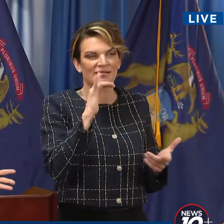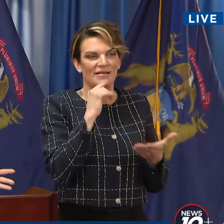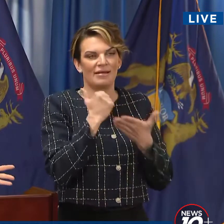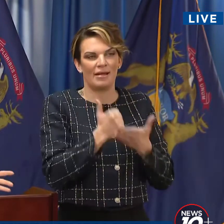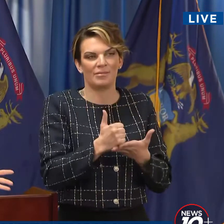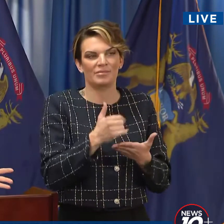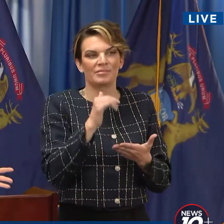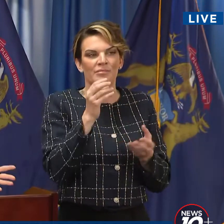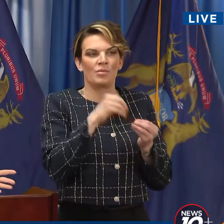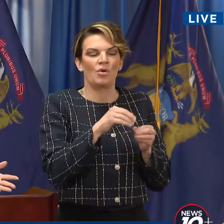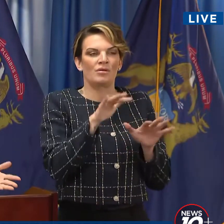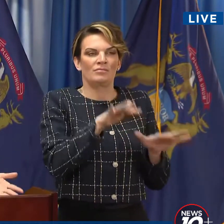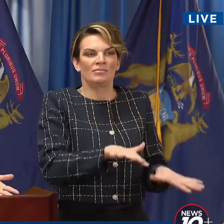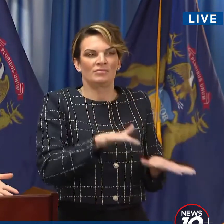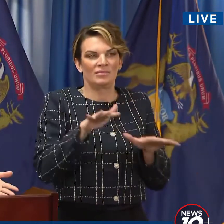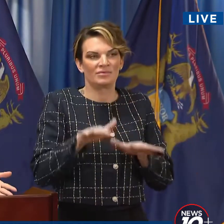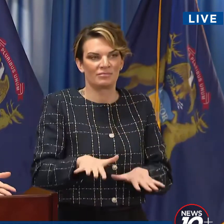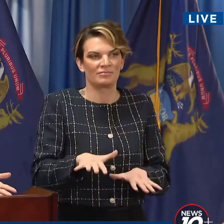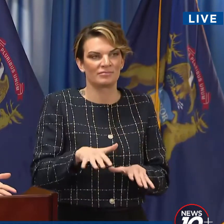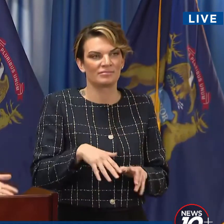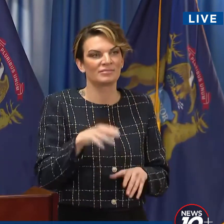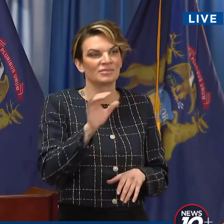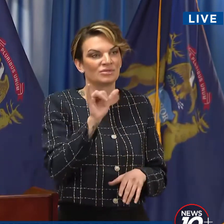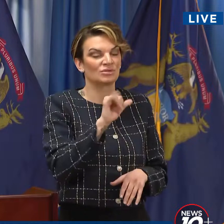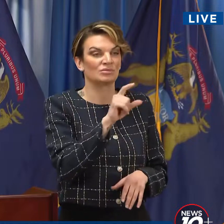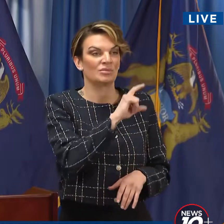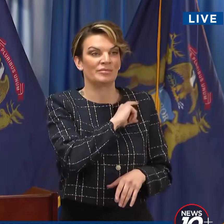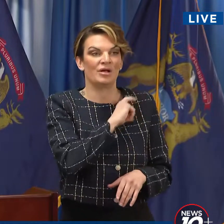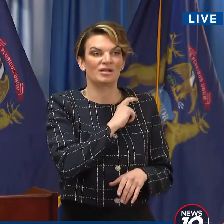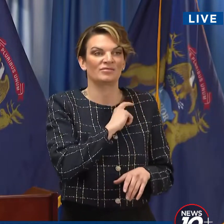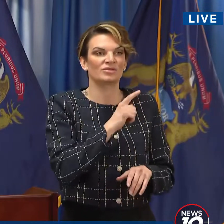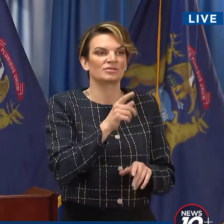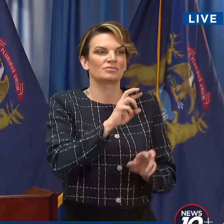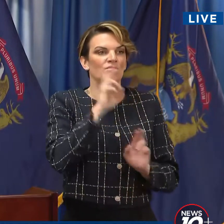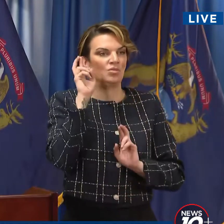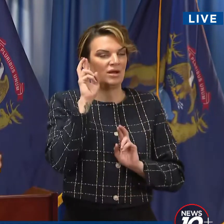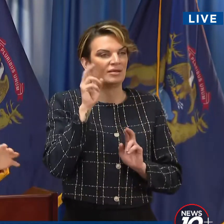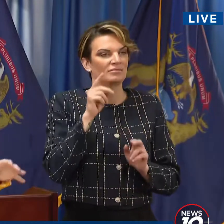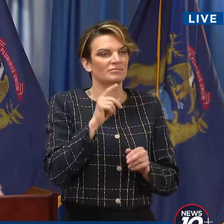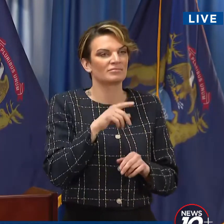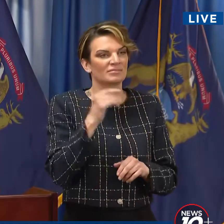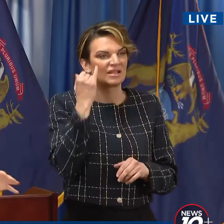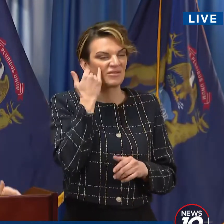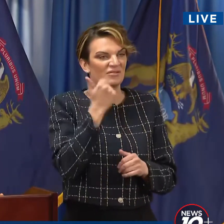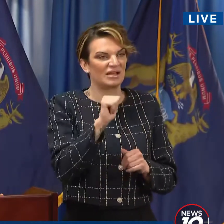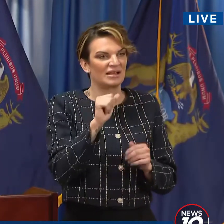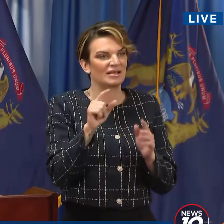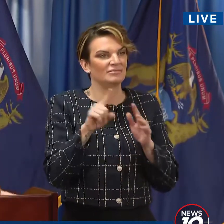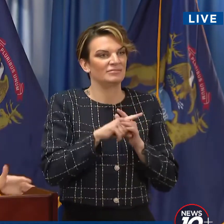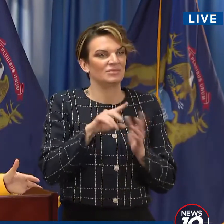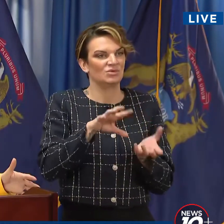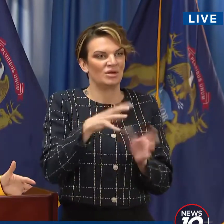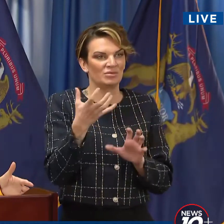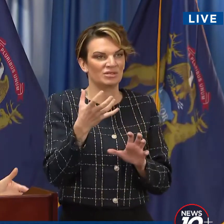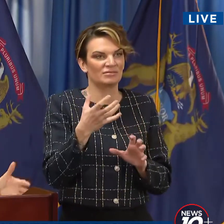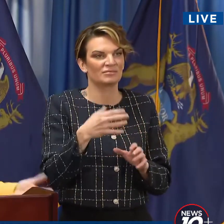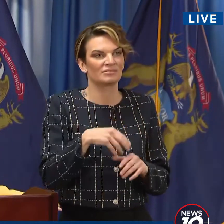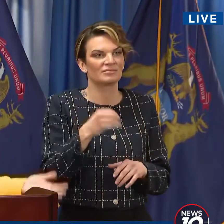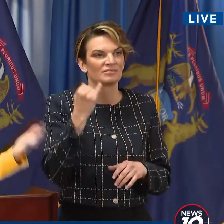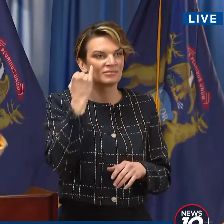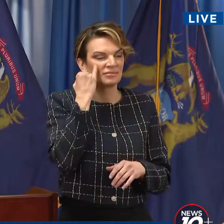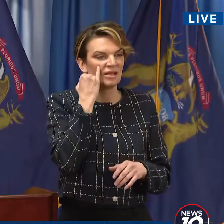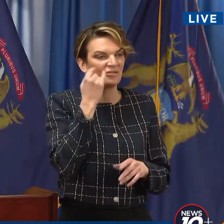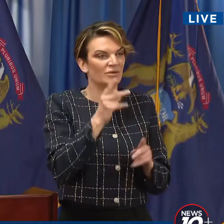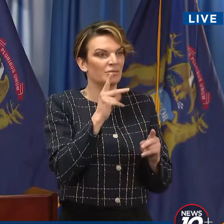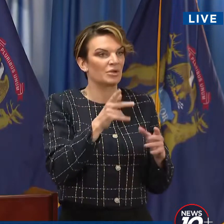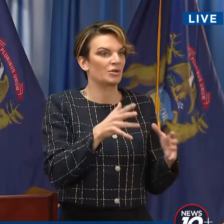our partnerships with law enforcement also ensured we were ready for any disruptions. And we had various lines of sight set up so that if, for example, a